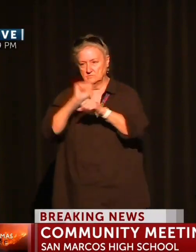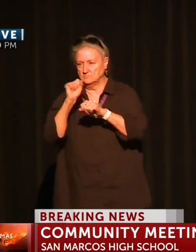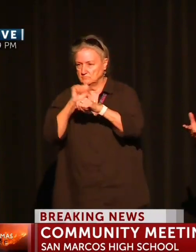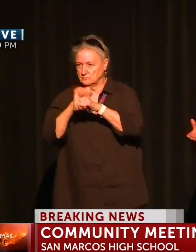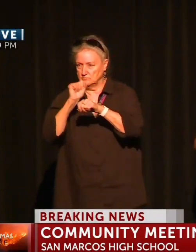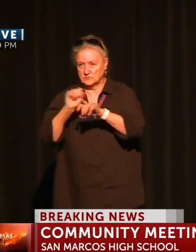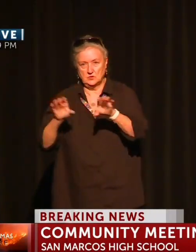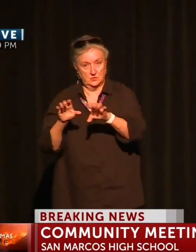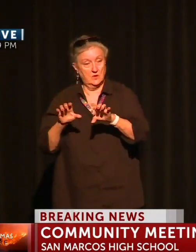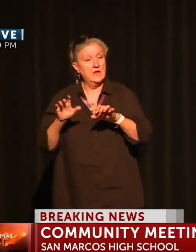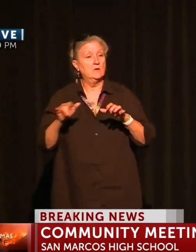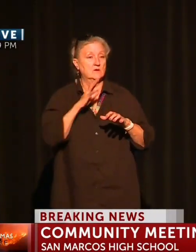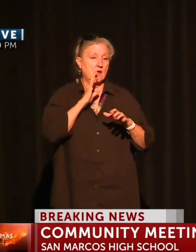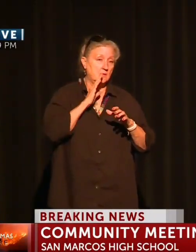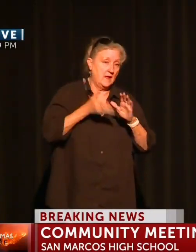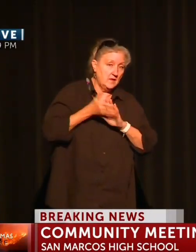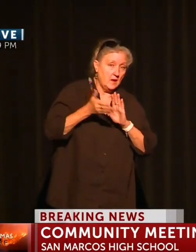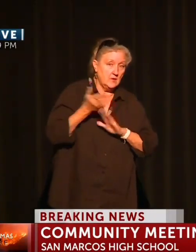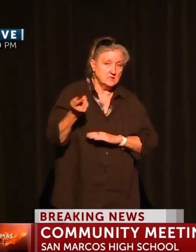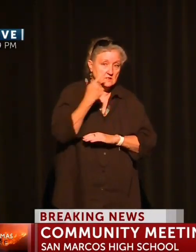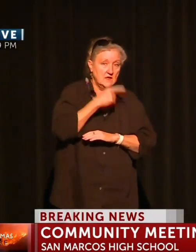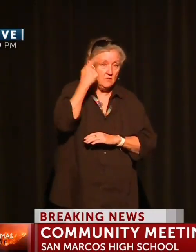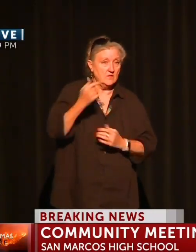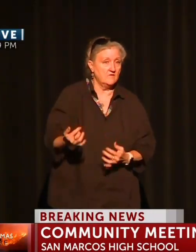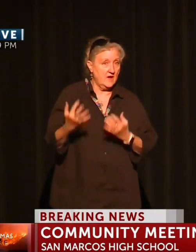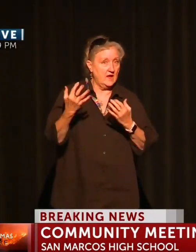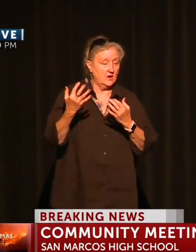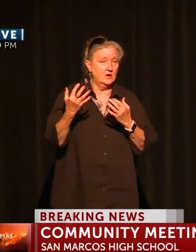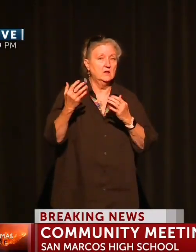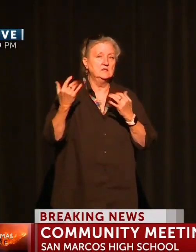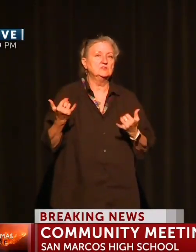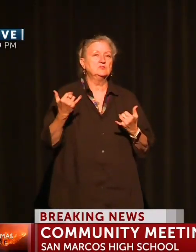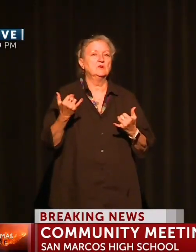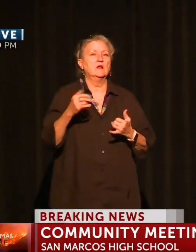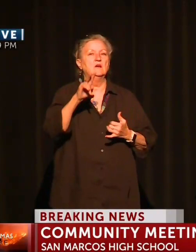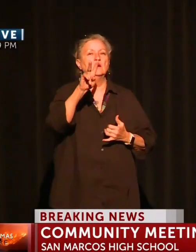fire is, and we're going to talk about the operational date, but the fire currently is at